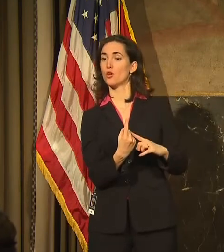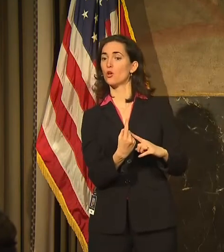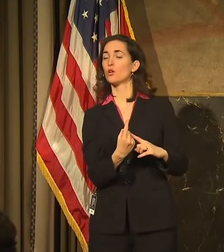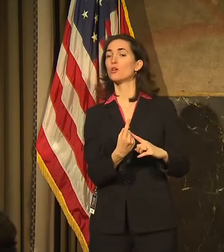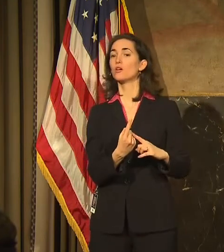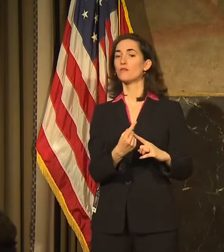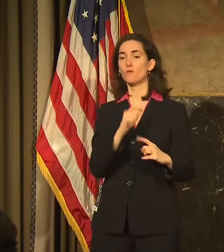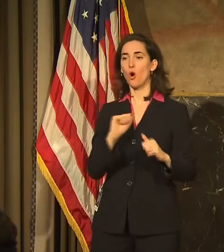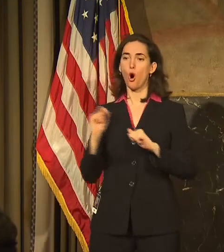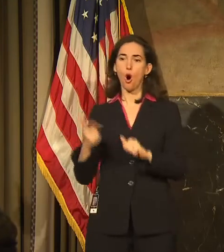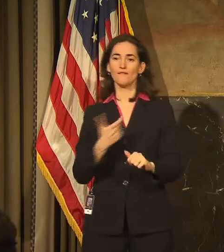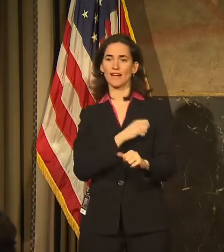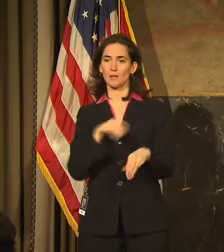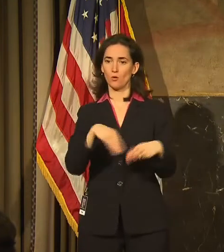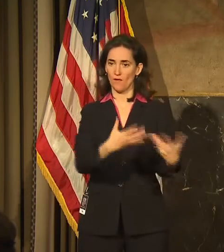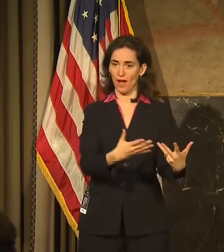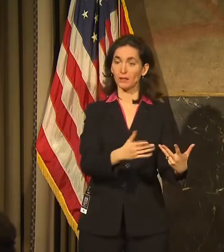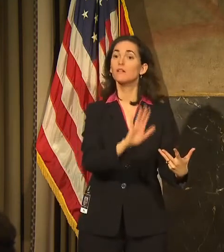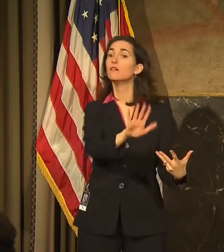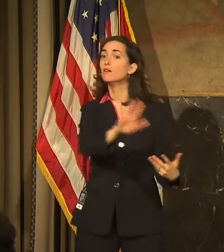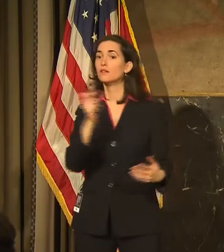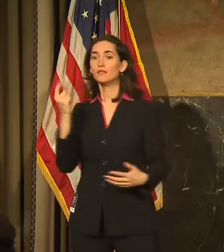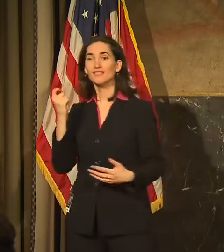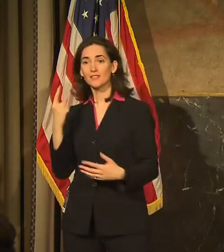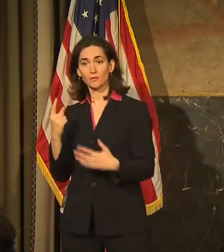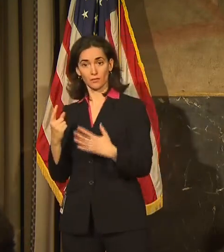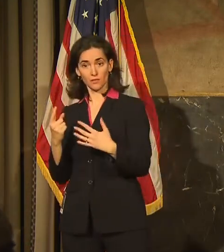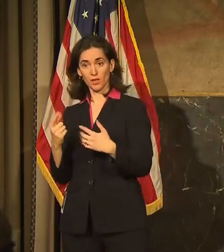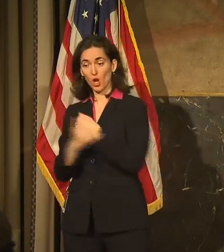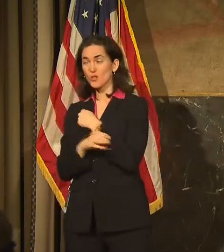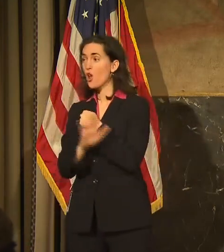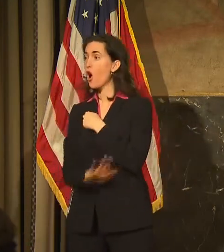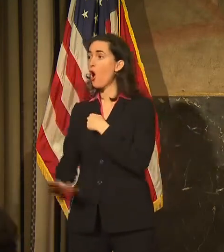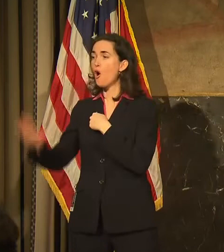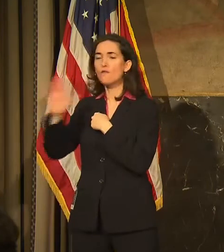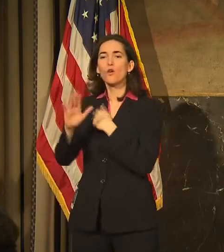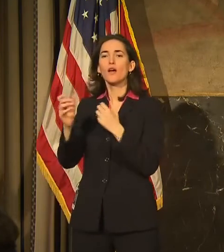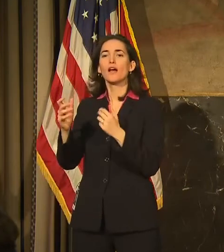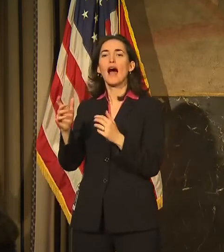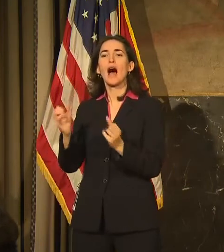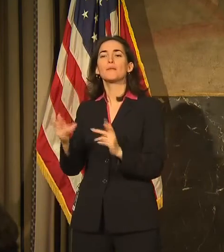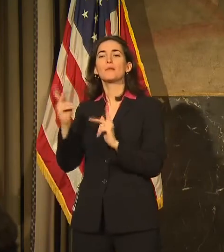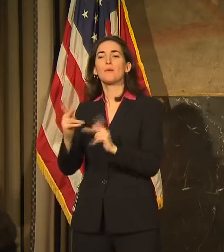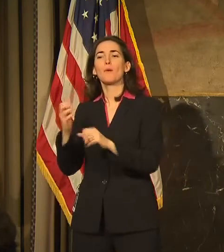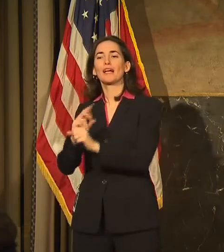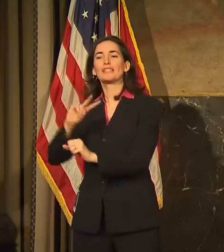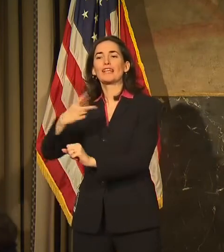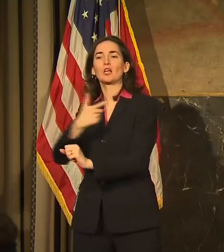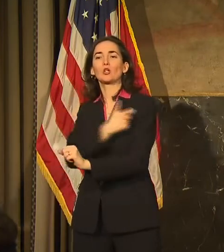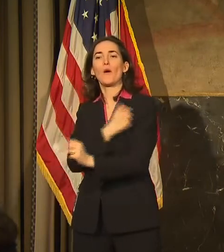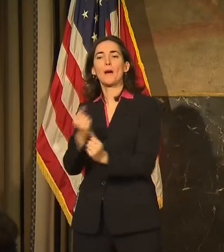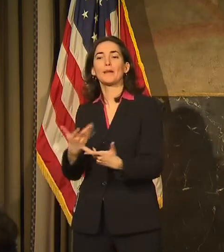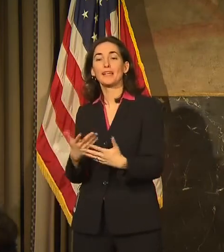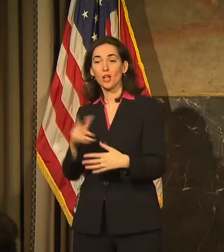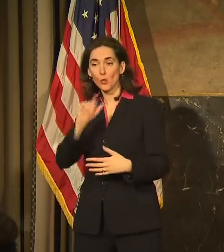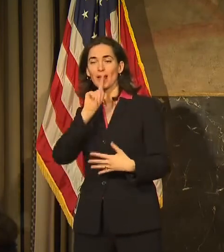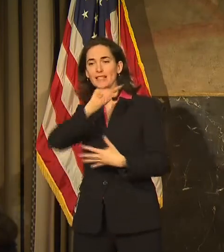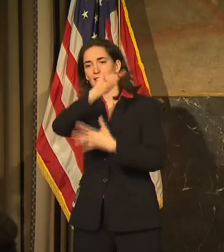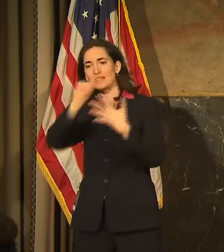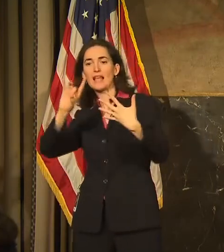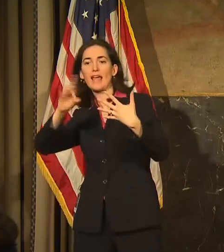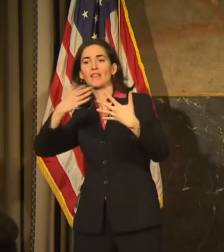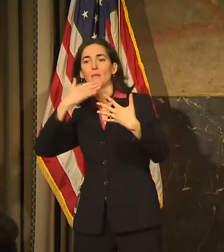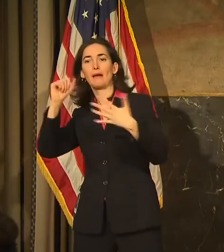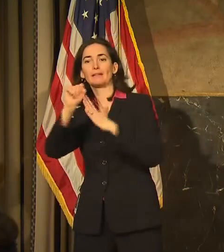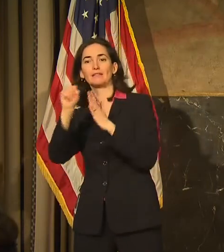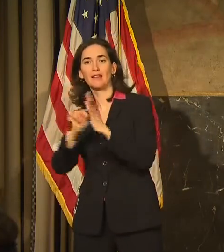dose, was, I think, number 8 in the country. I don't know how that's going to shake out after this week with all the